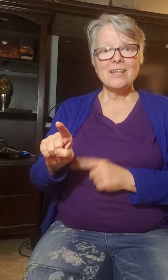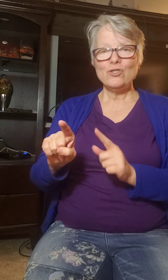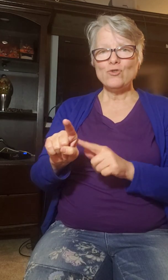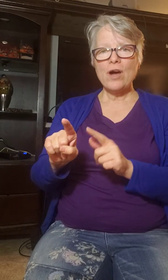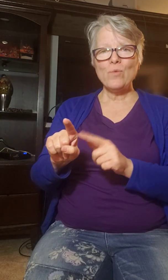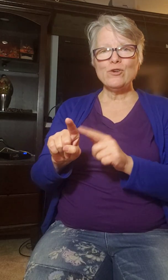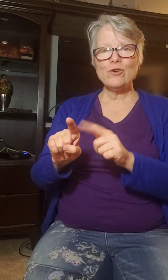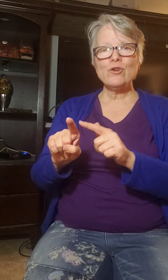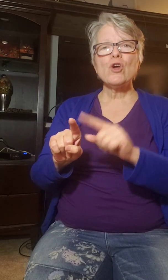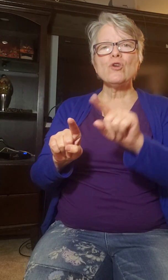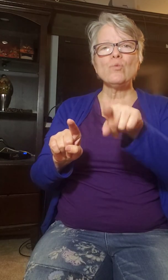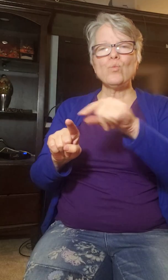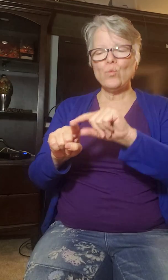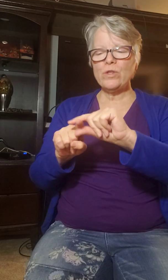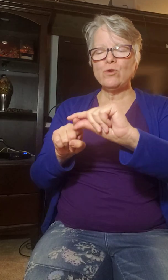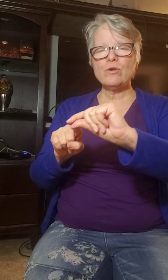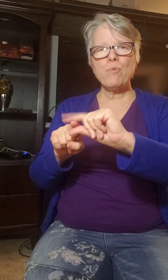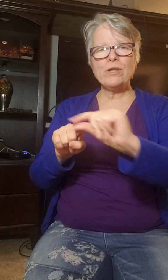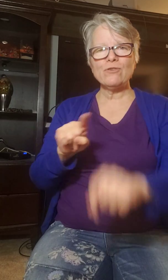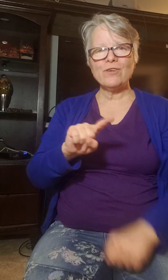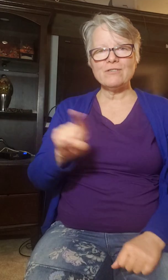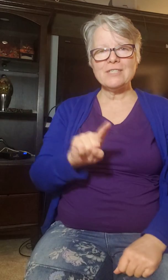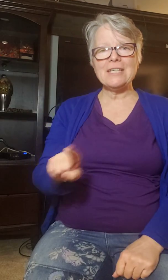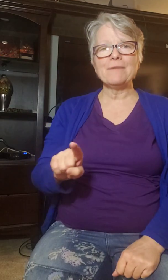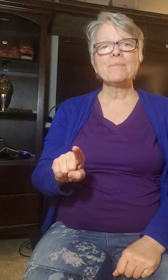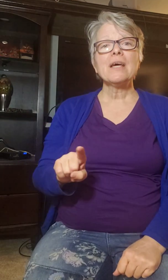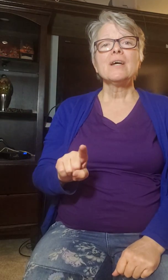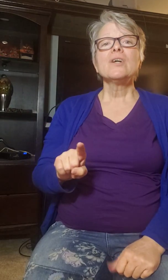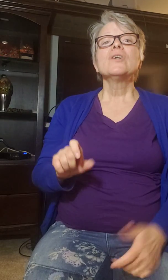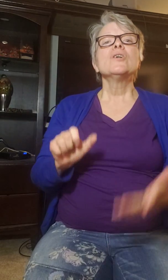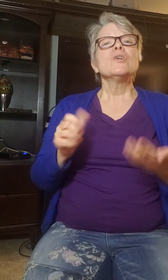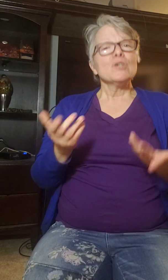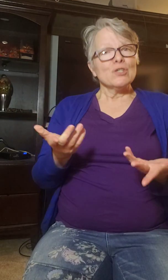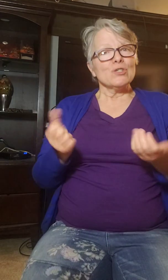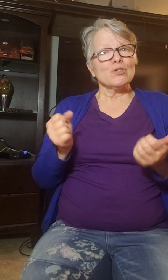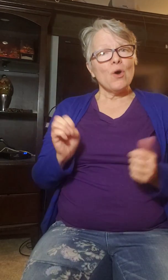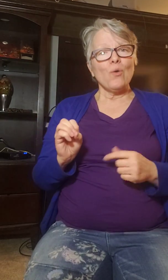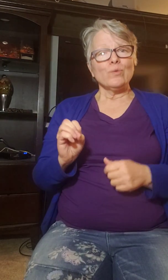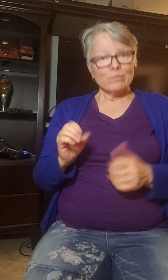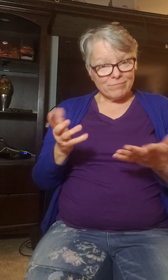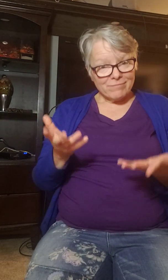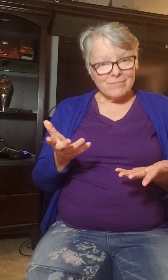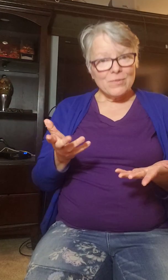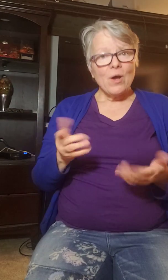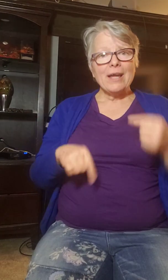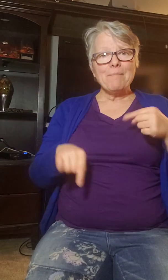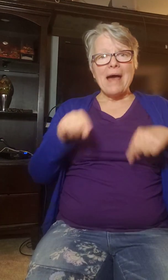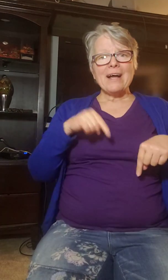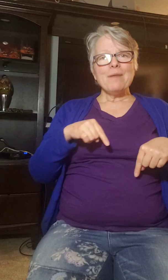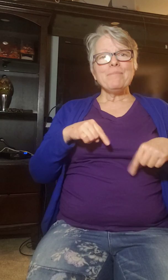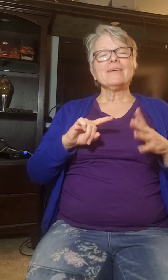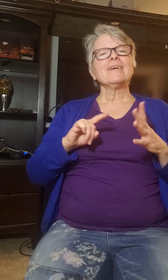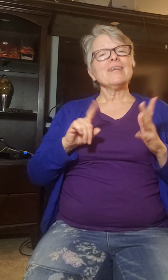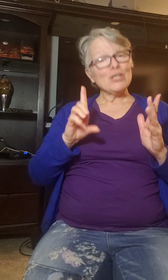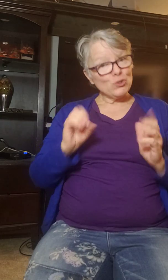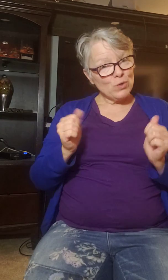You draw it with your pointer finger, Z. So I'm going to back up and do it